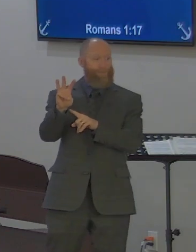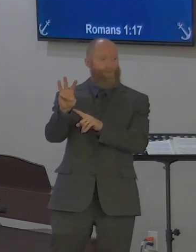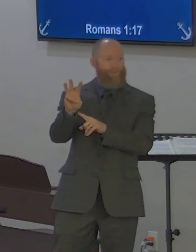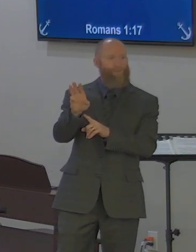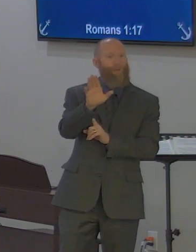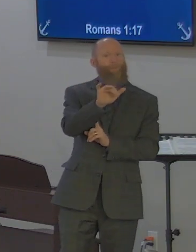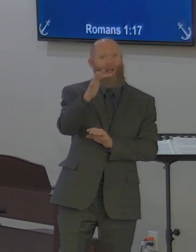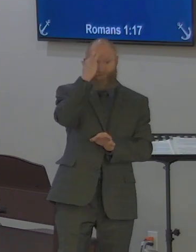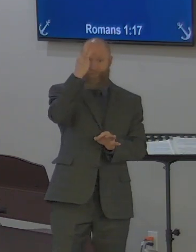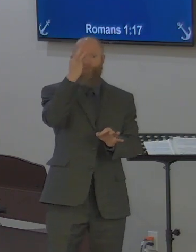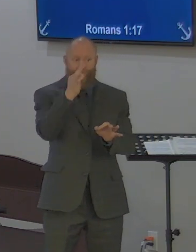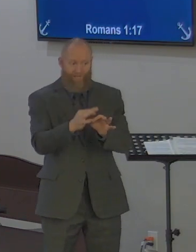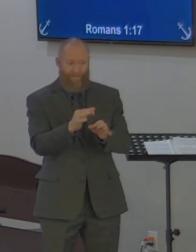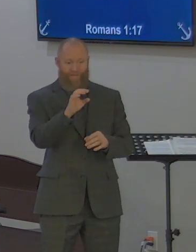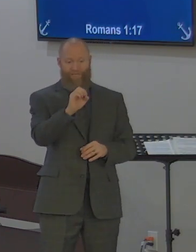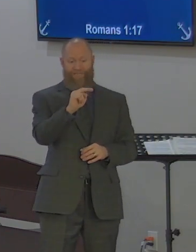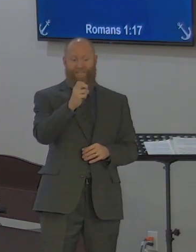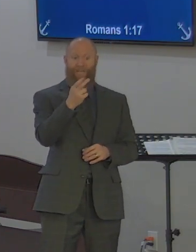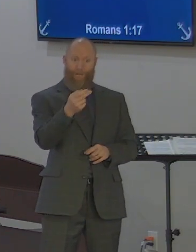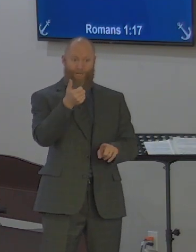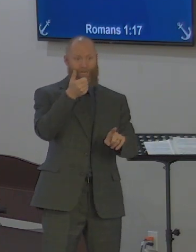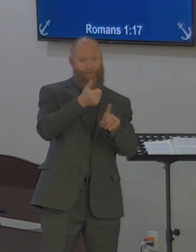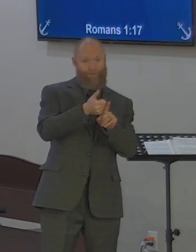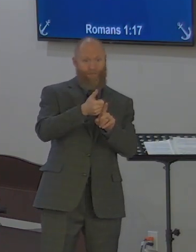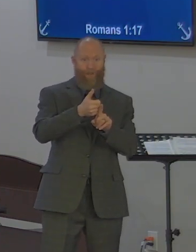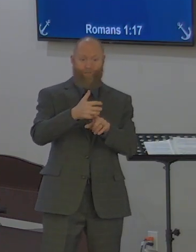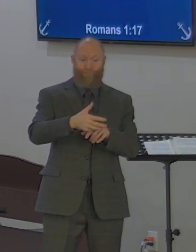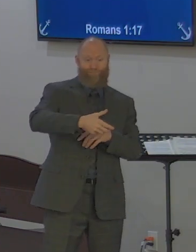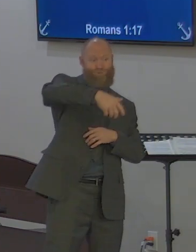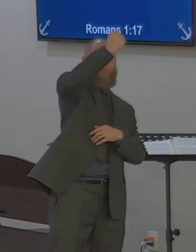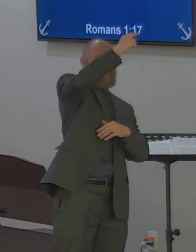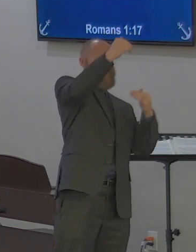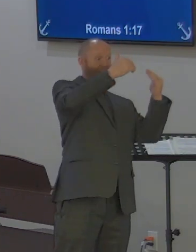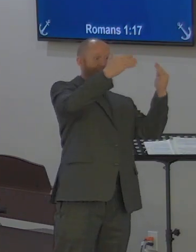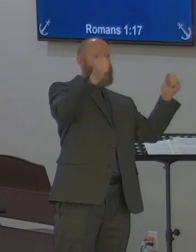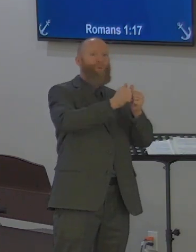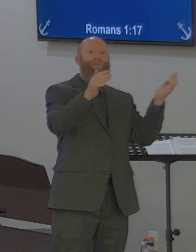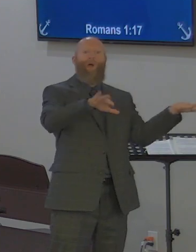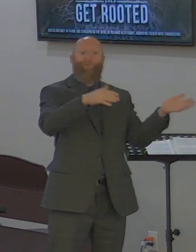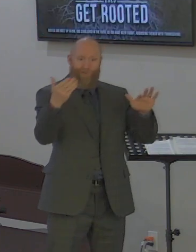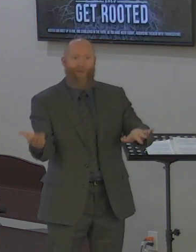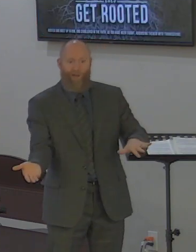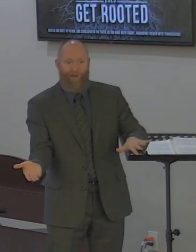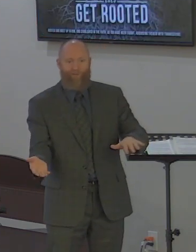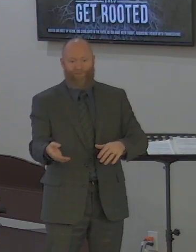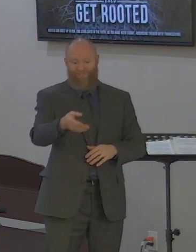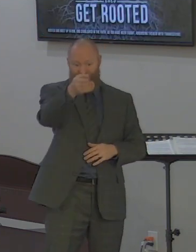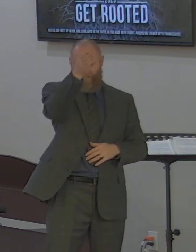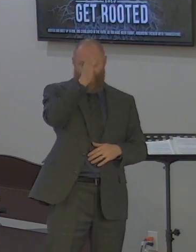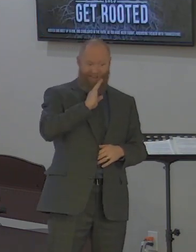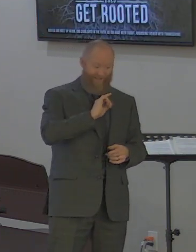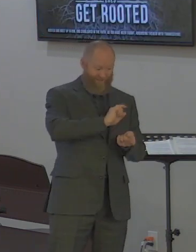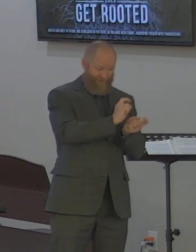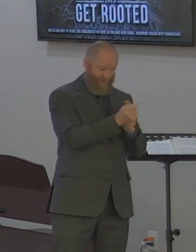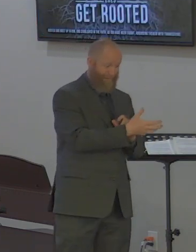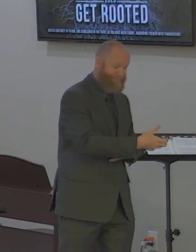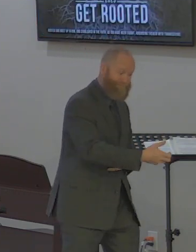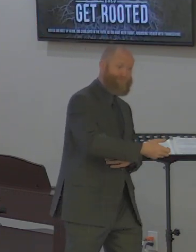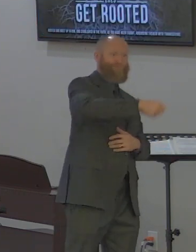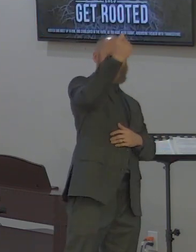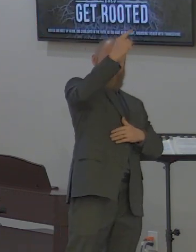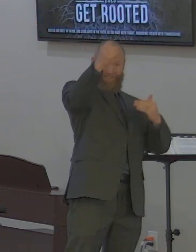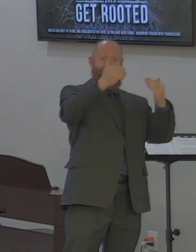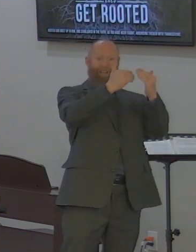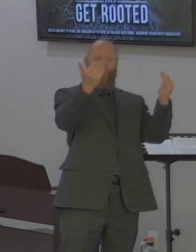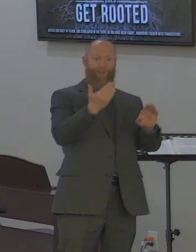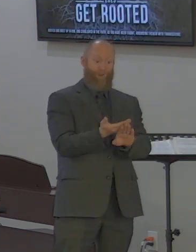faith, Enoch was translated that he should not see death and was not found, because God had translated him. Before